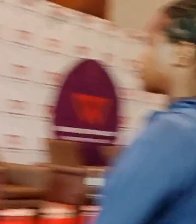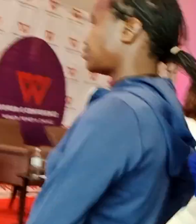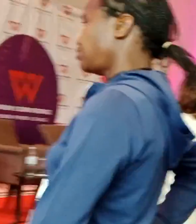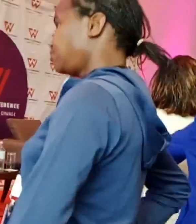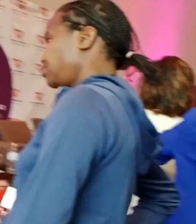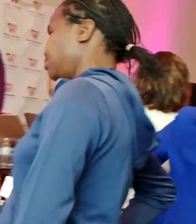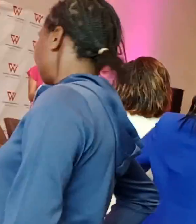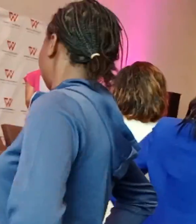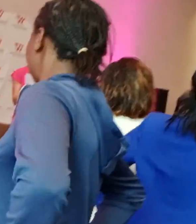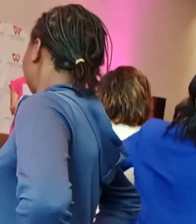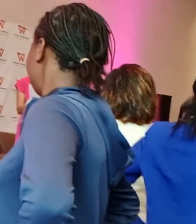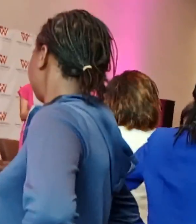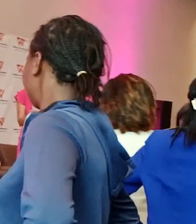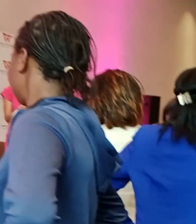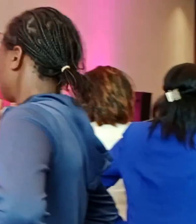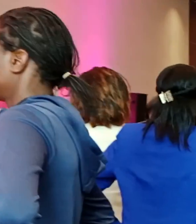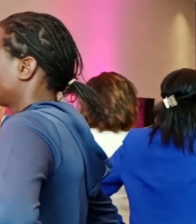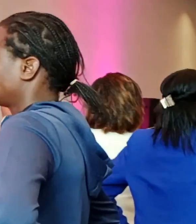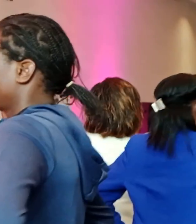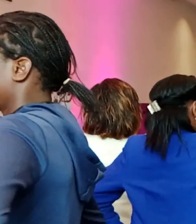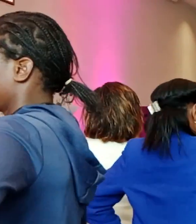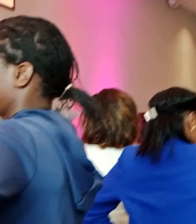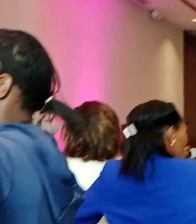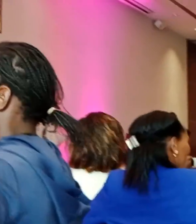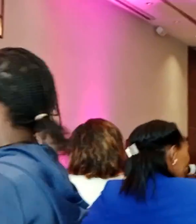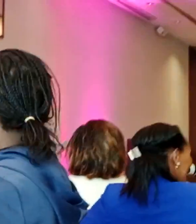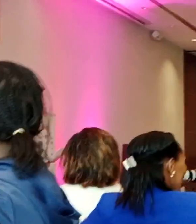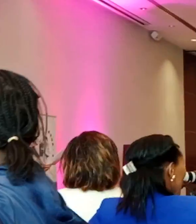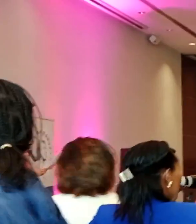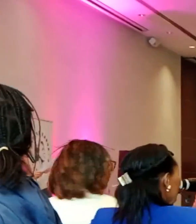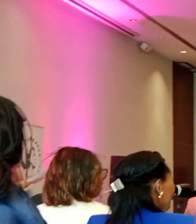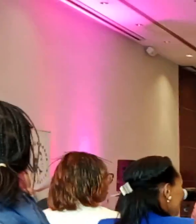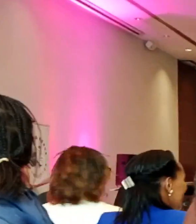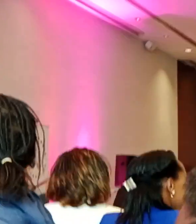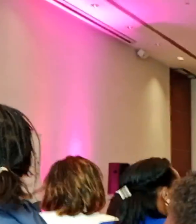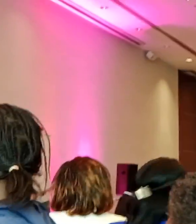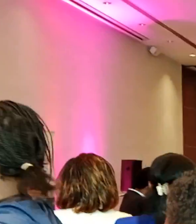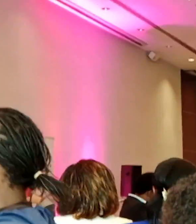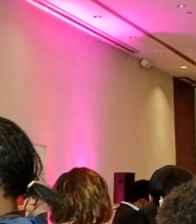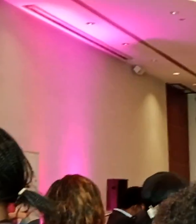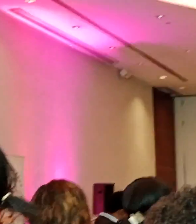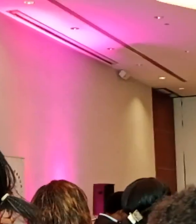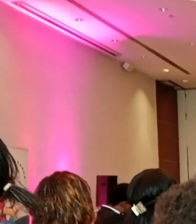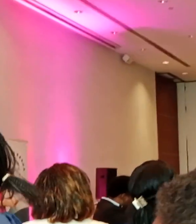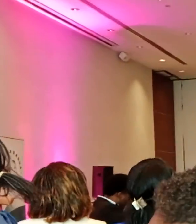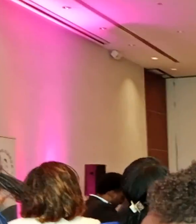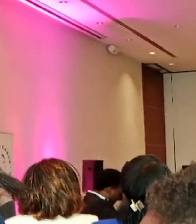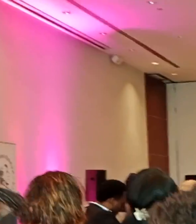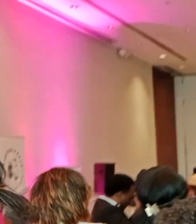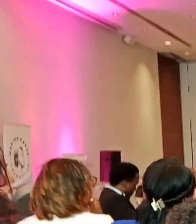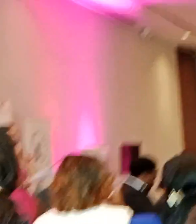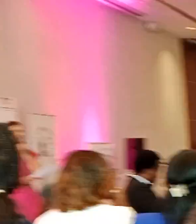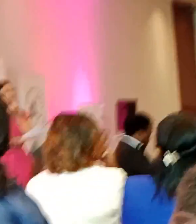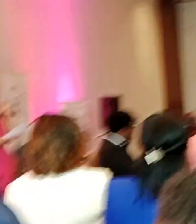or power? Power or powerful? And making decisions.